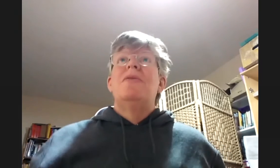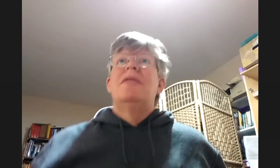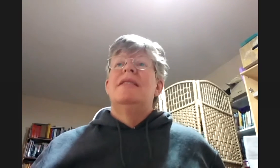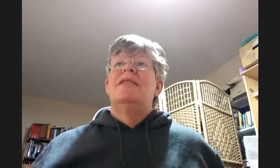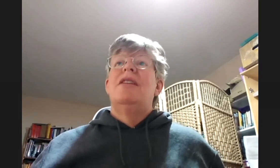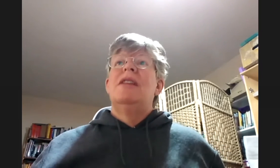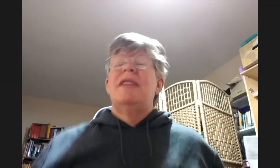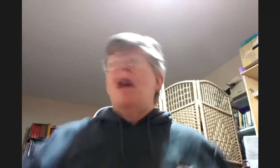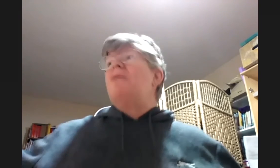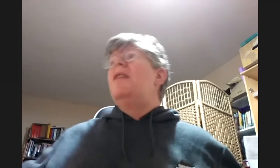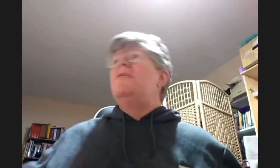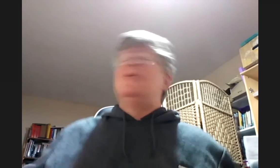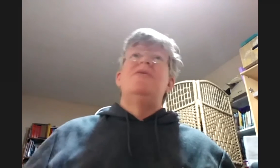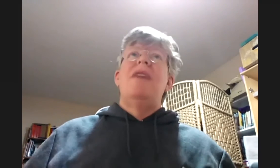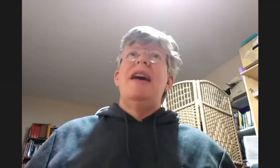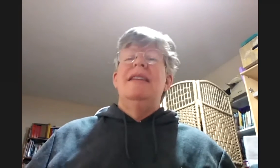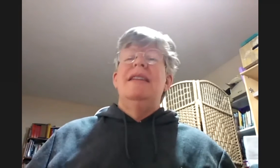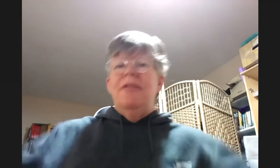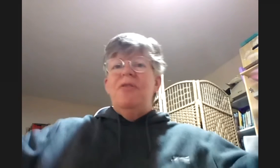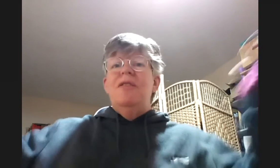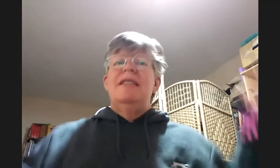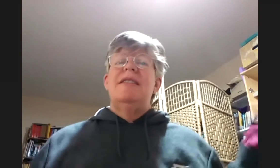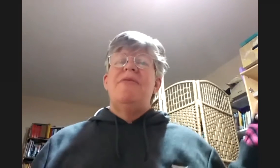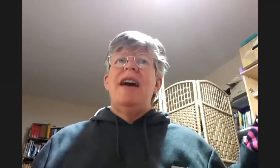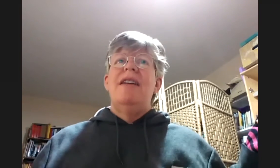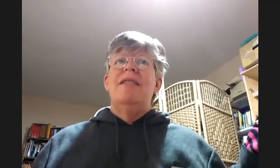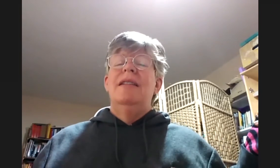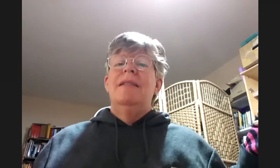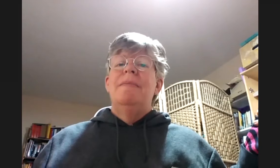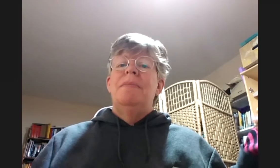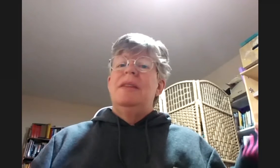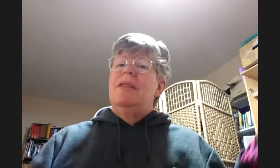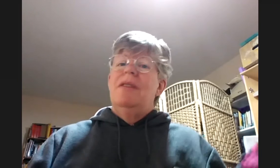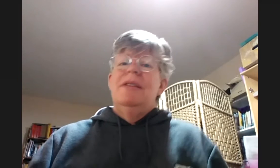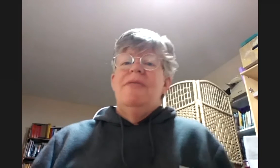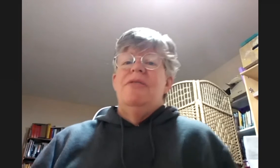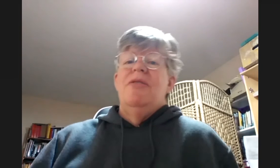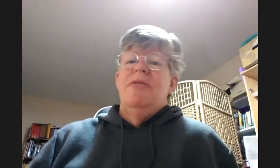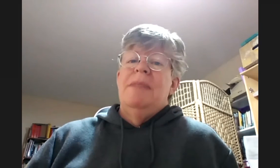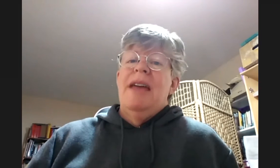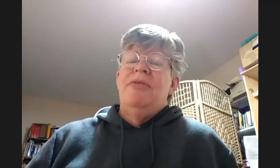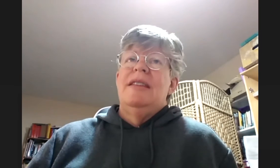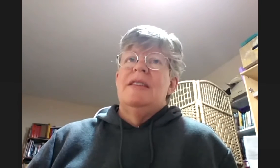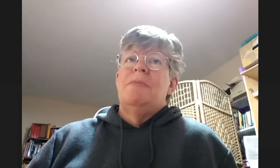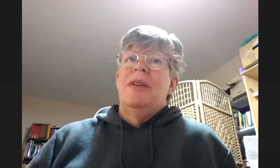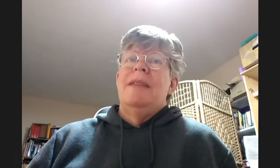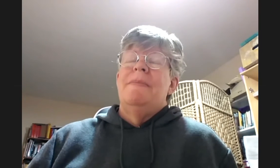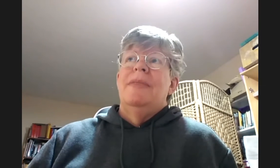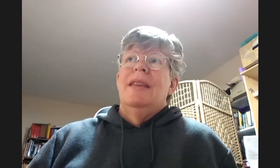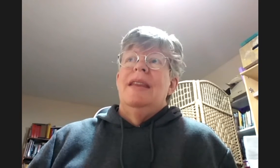And Starling was like, oh, no, she's right. The forest is afire. But there were only a few of them left at this point. They did